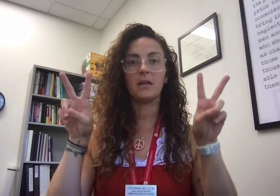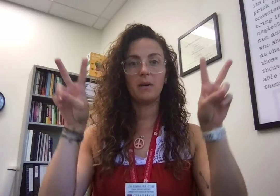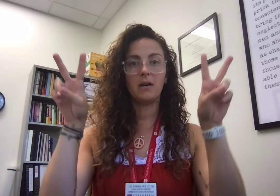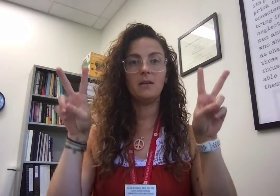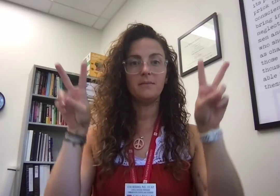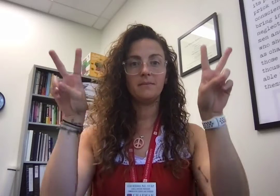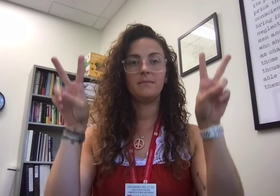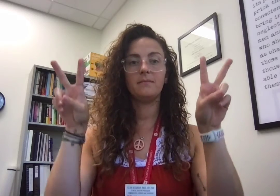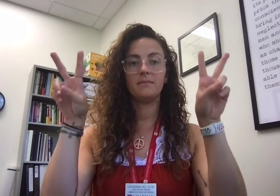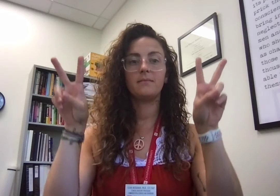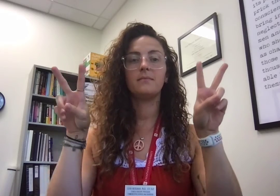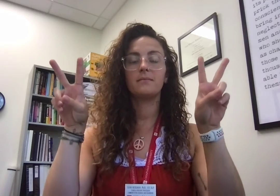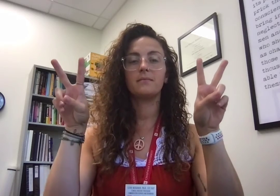Volleyball.